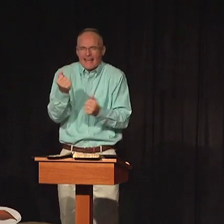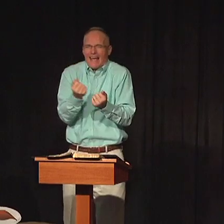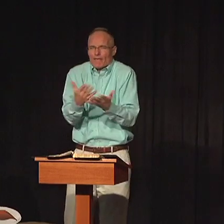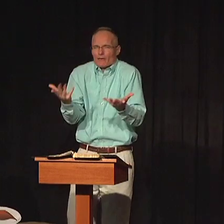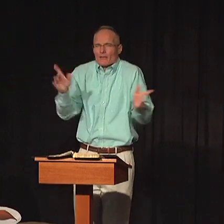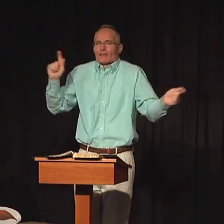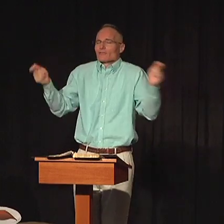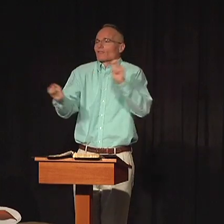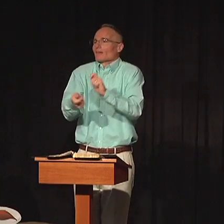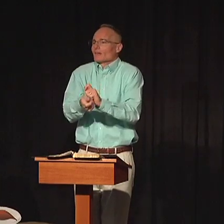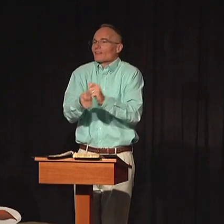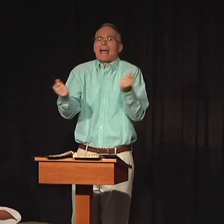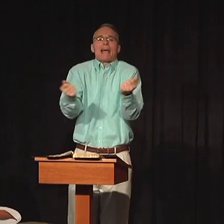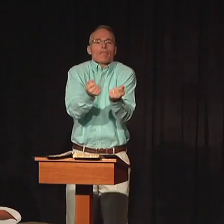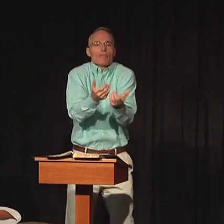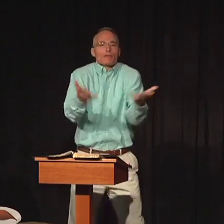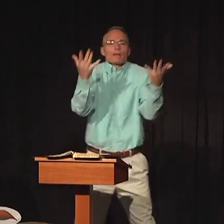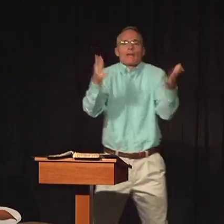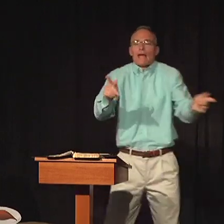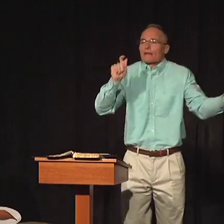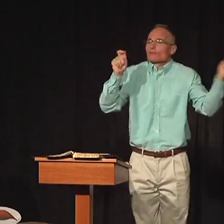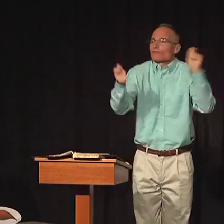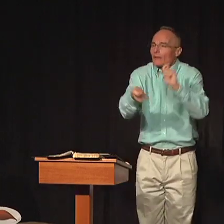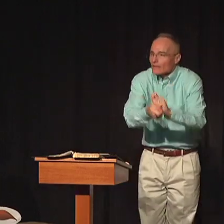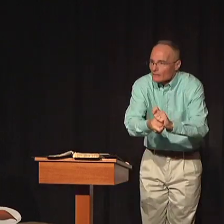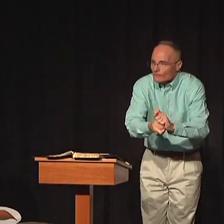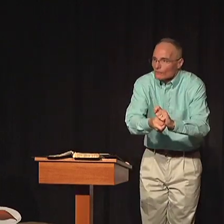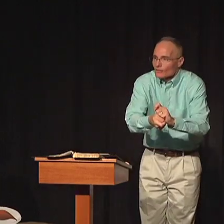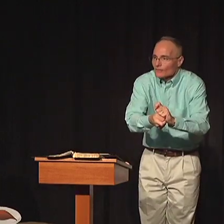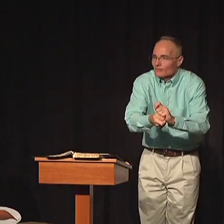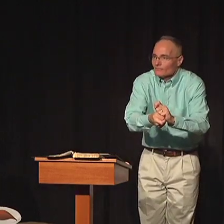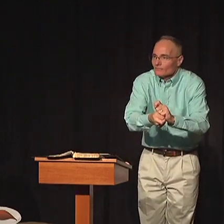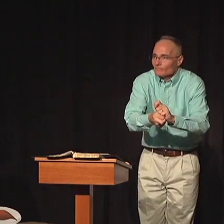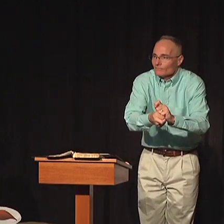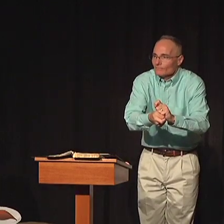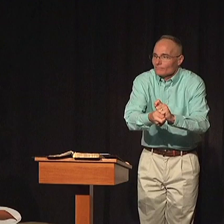forget. Everything has changed. Everything has changed.